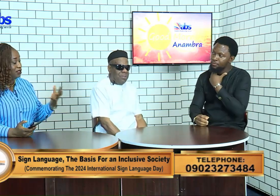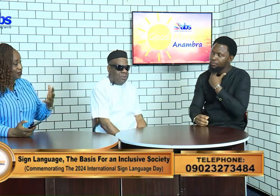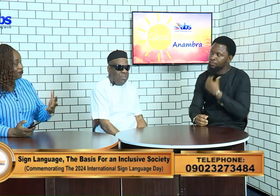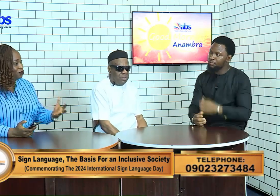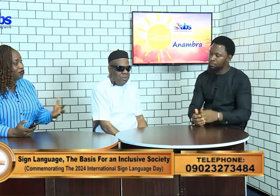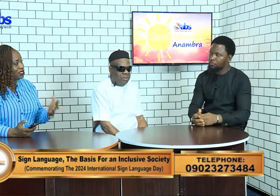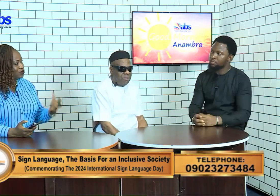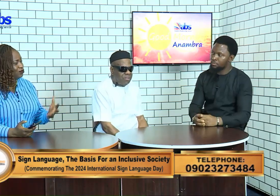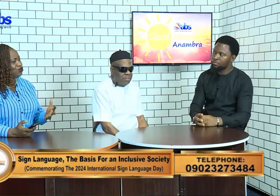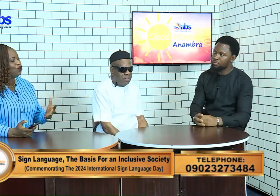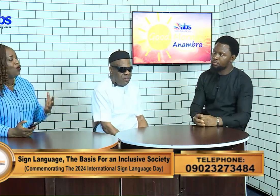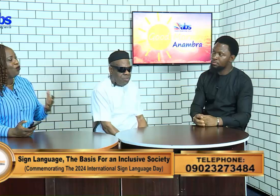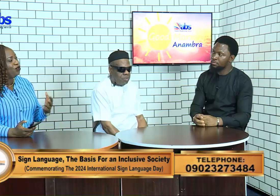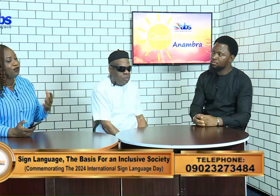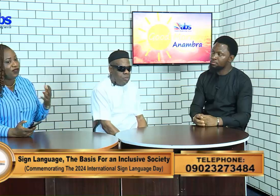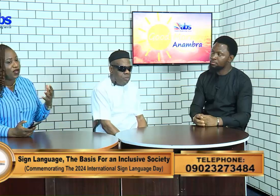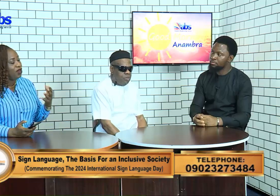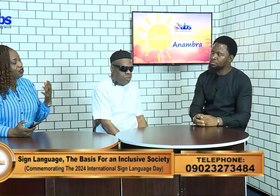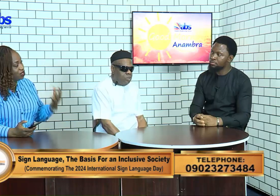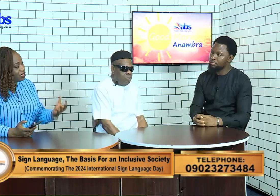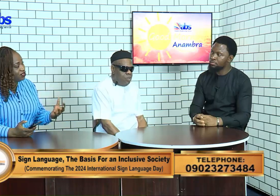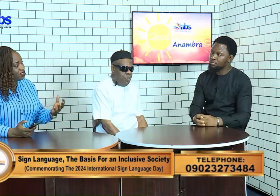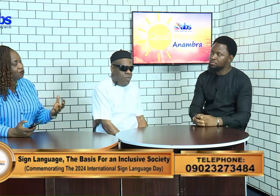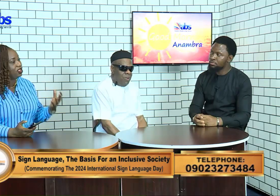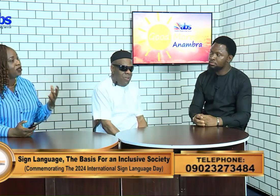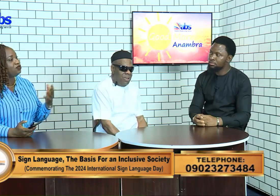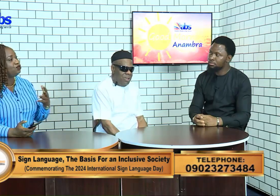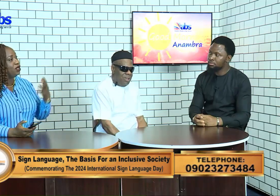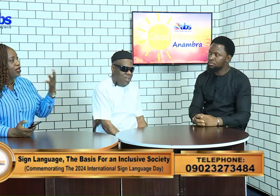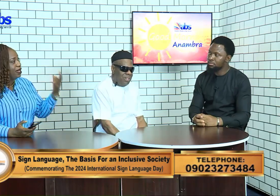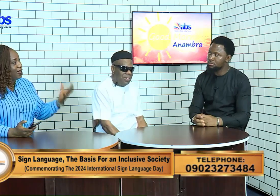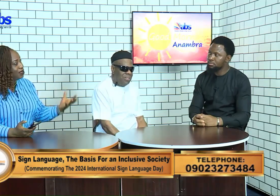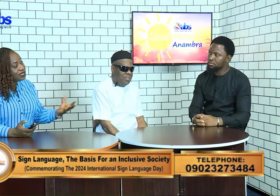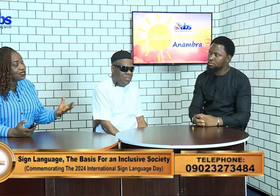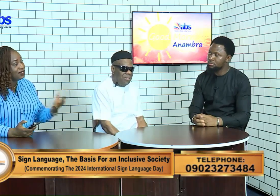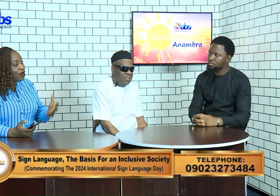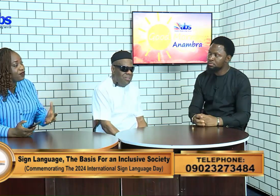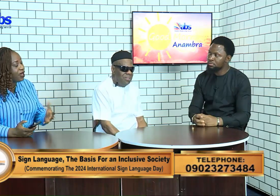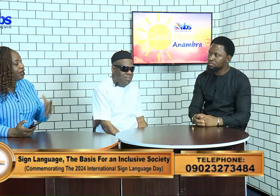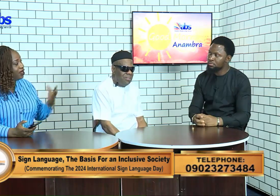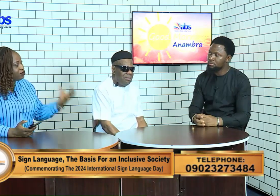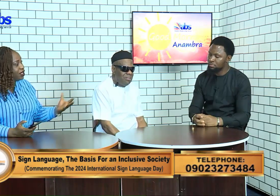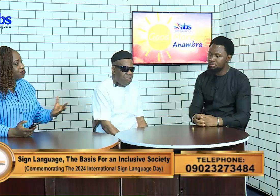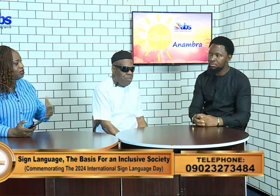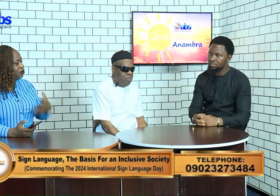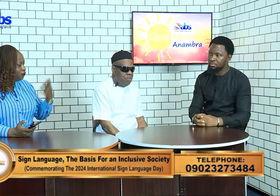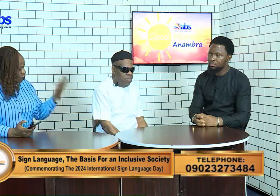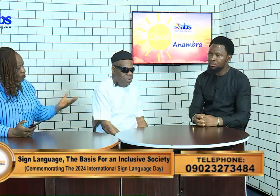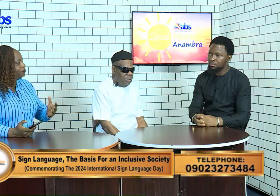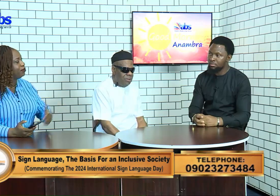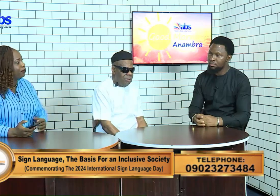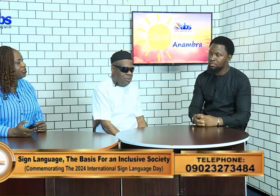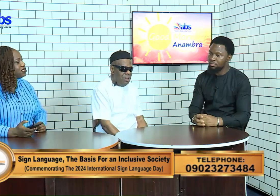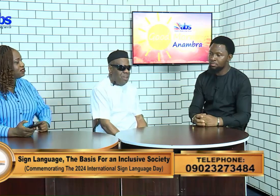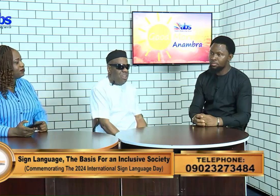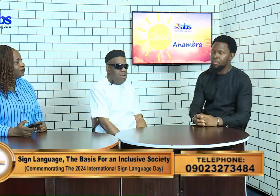people, the deaf community so much. So what do you think are their challenges when it comes to accessing healthcare, education, and of course,